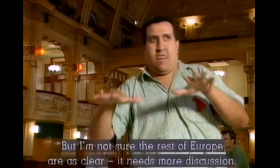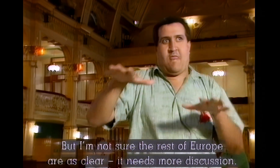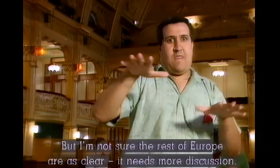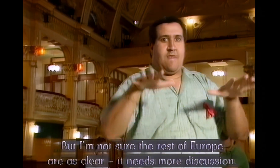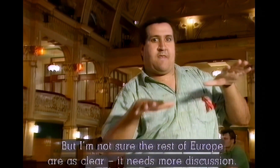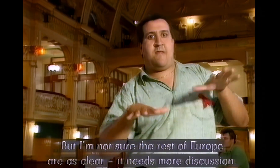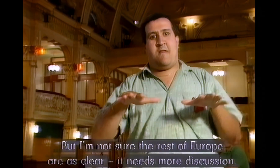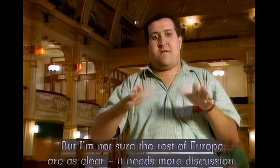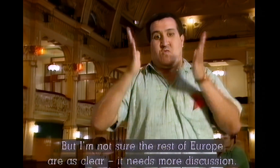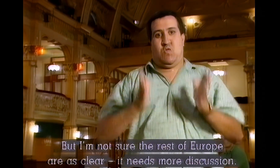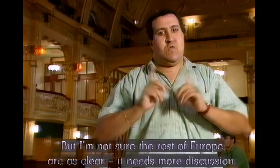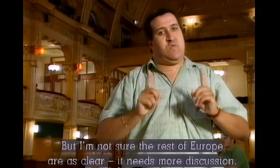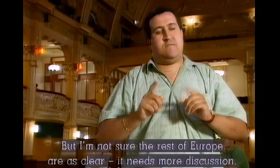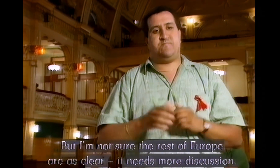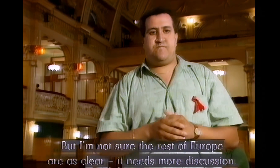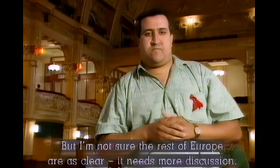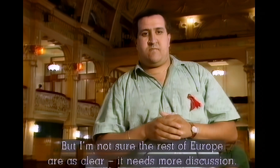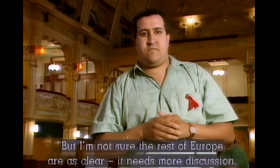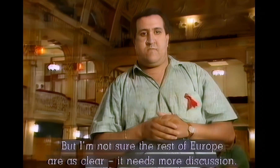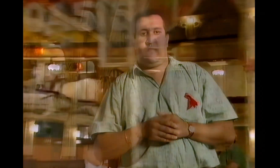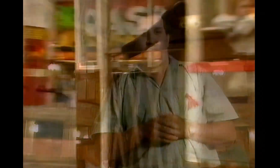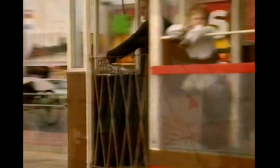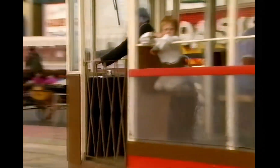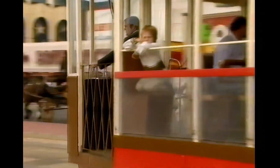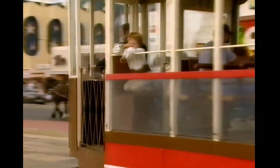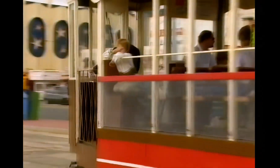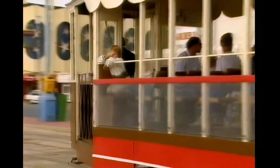I think it's still a problem that needs more discussion.